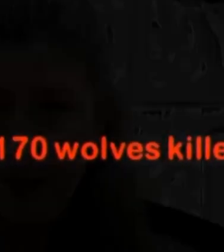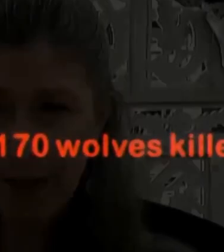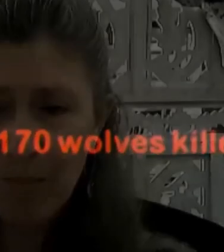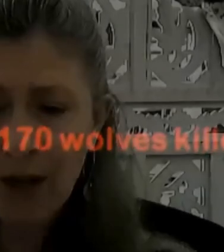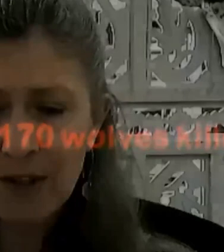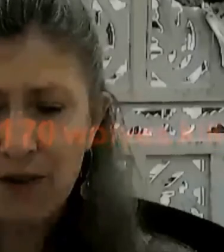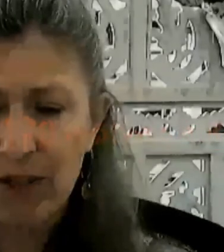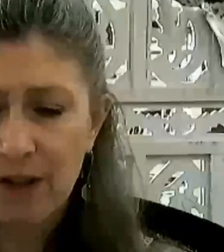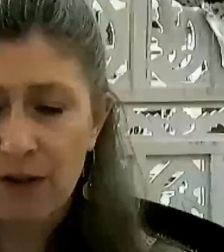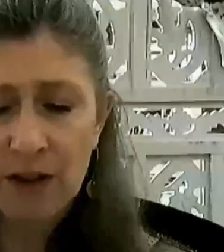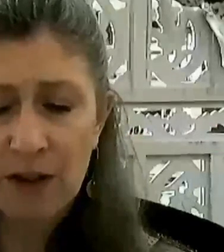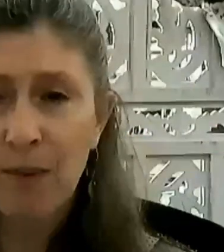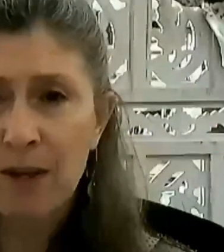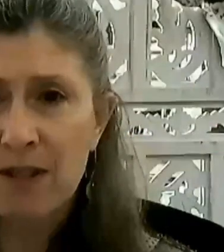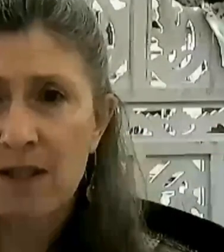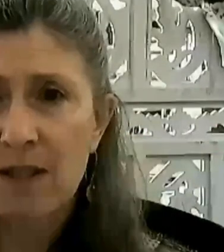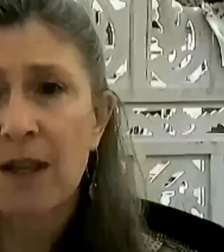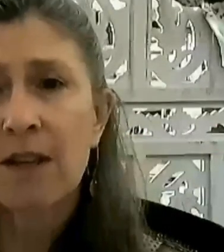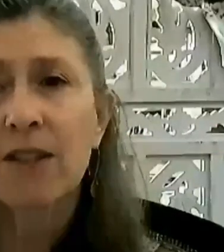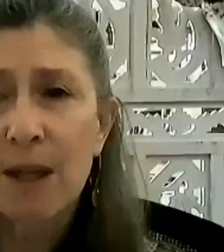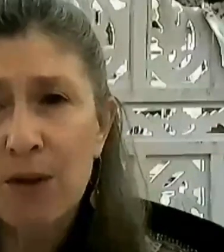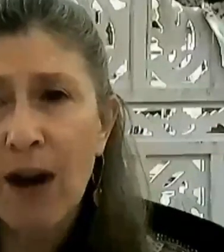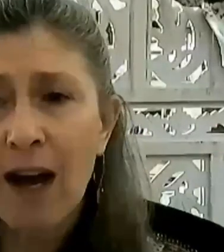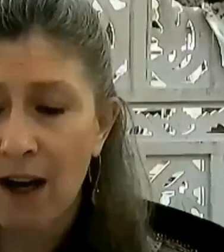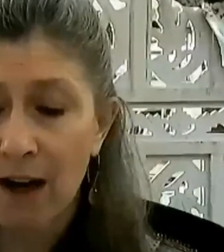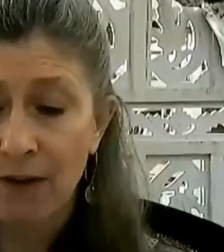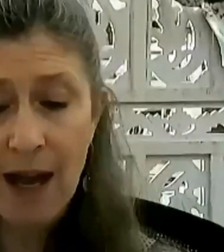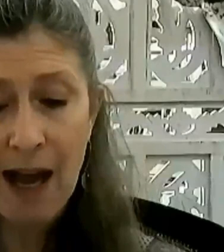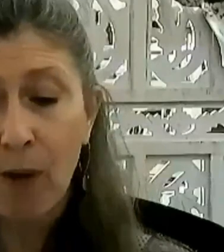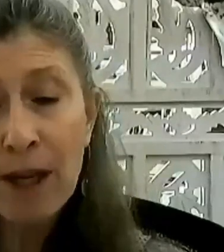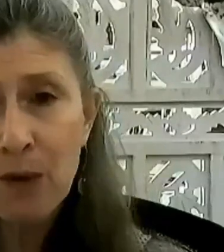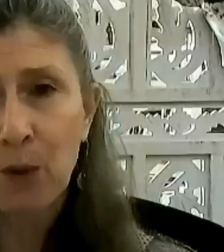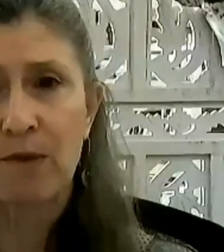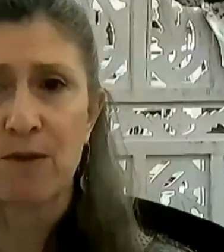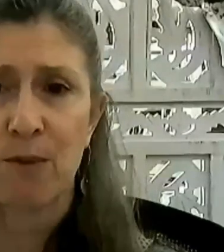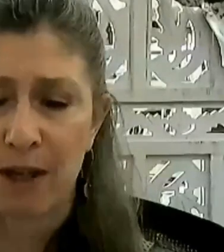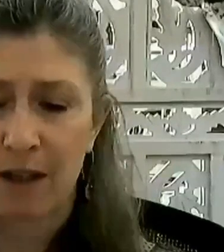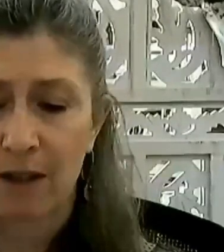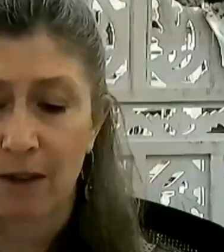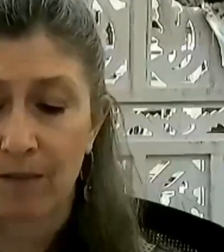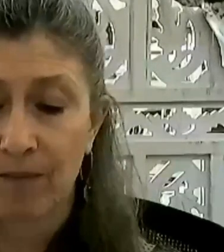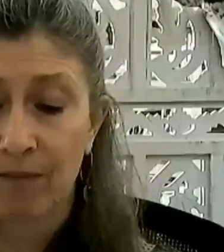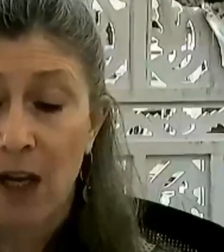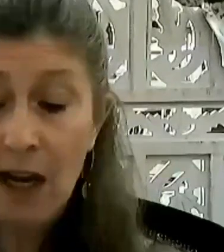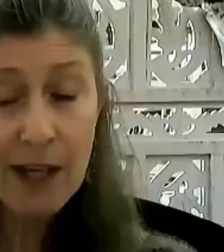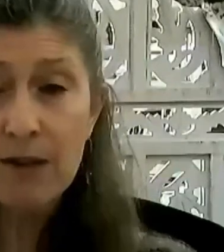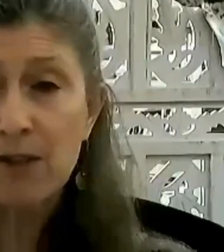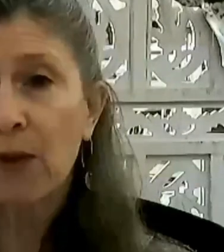and it stopped any monitoring during the trapping season to keep track of how many wolves were being